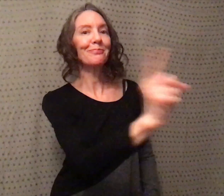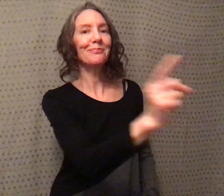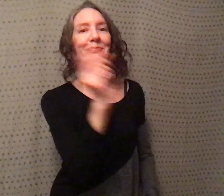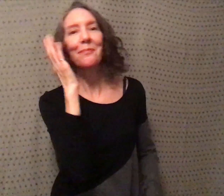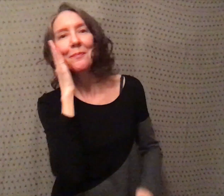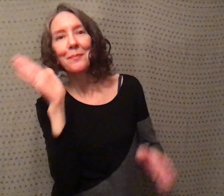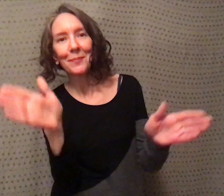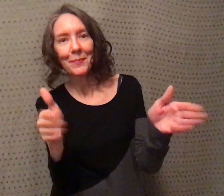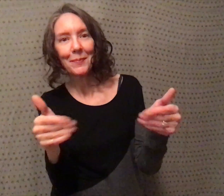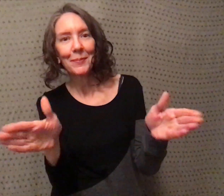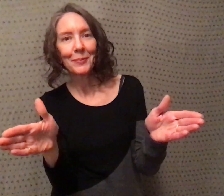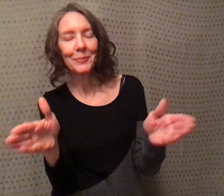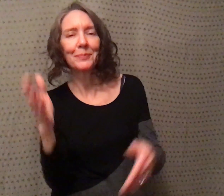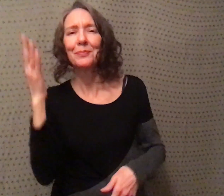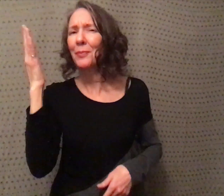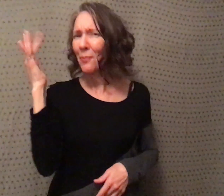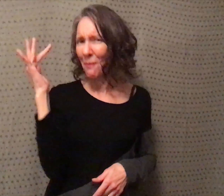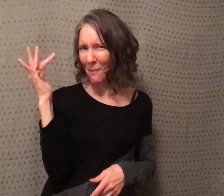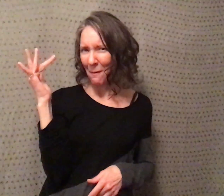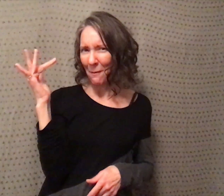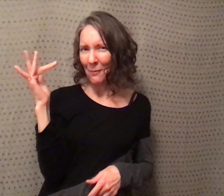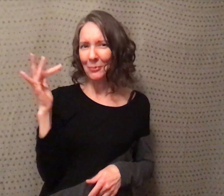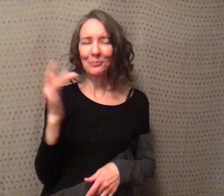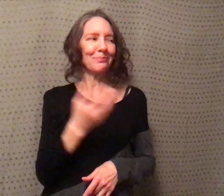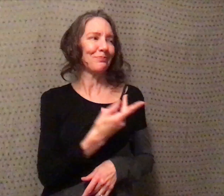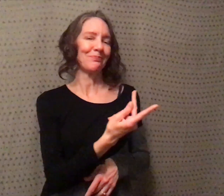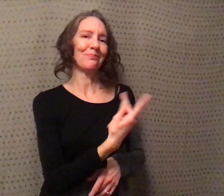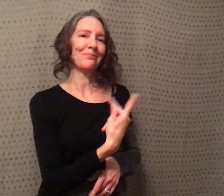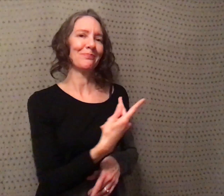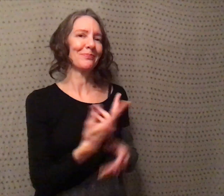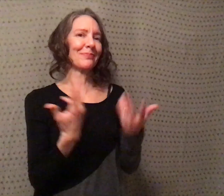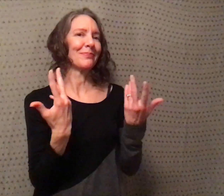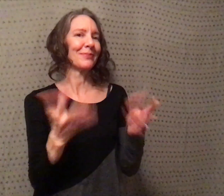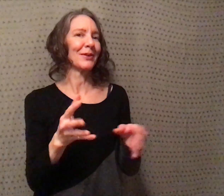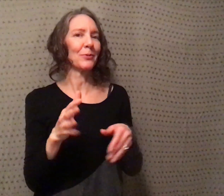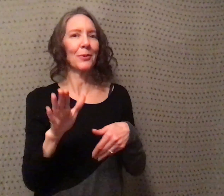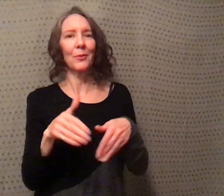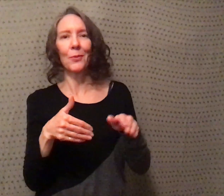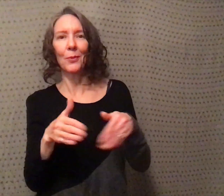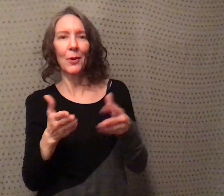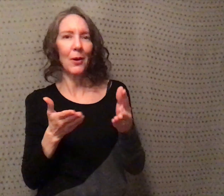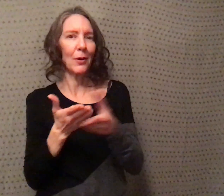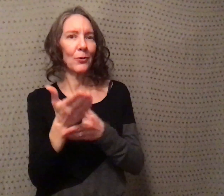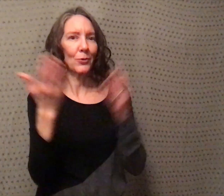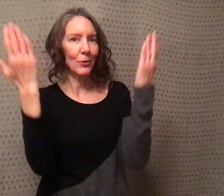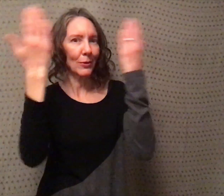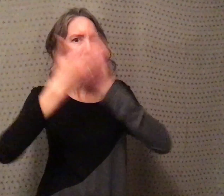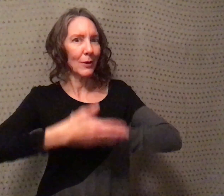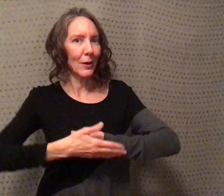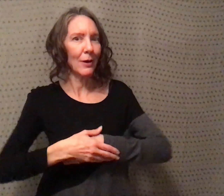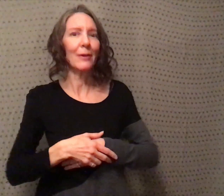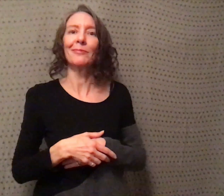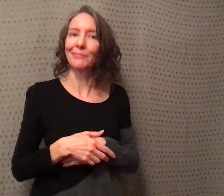go ahead and go back into our bedrooms. We did this because we didn't want to walk through the